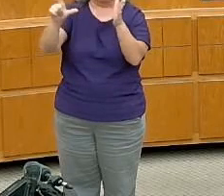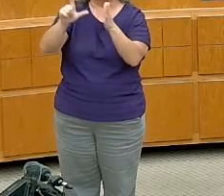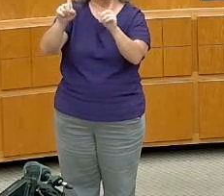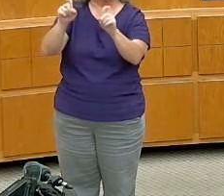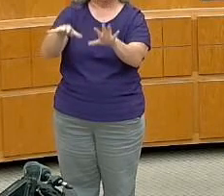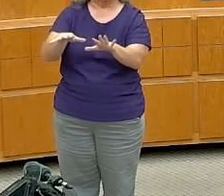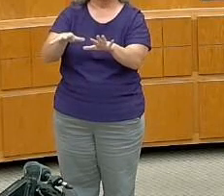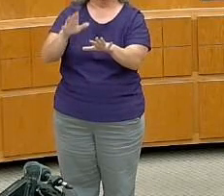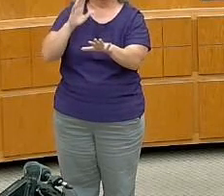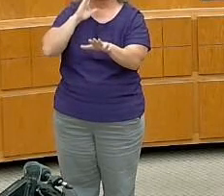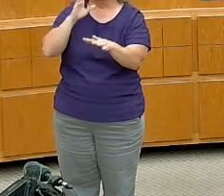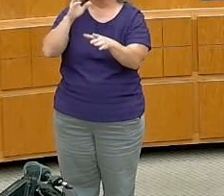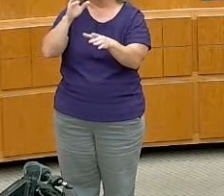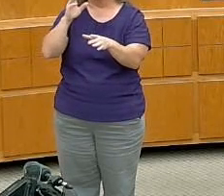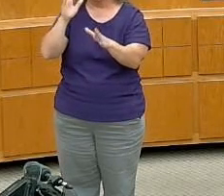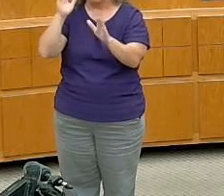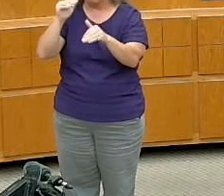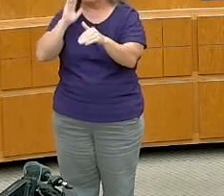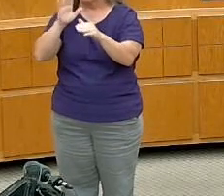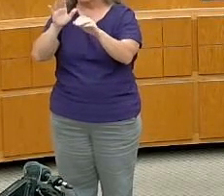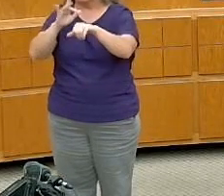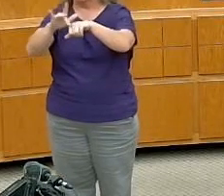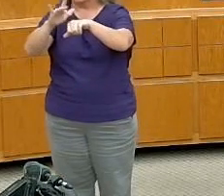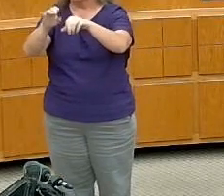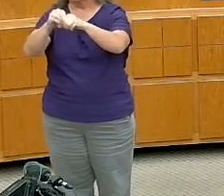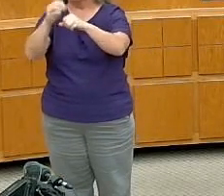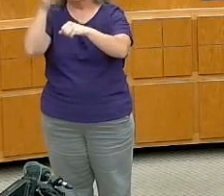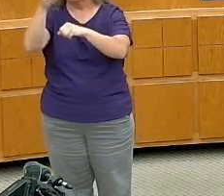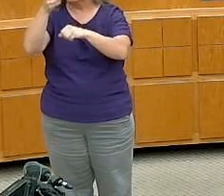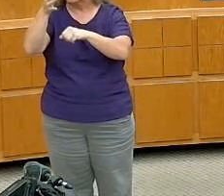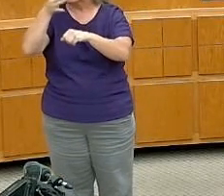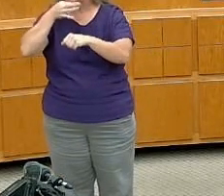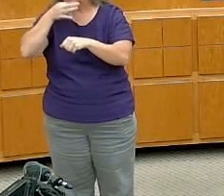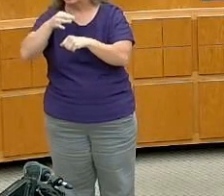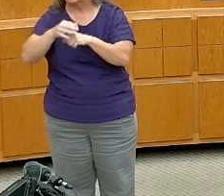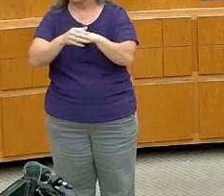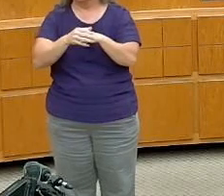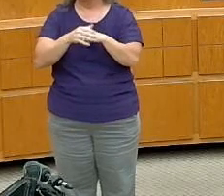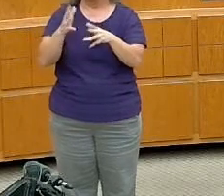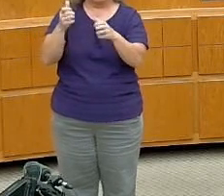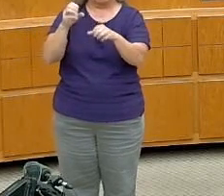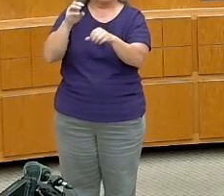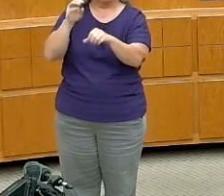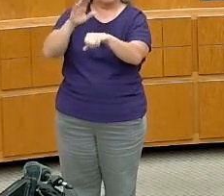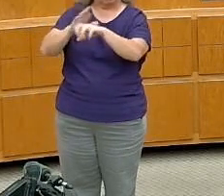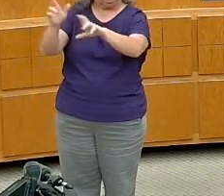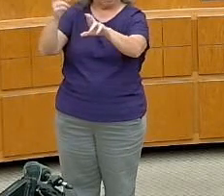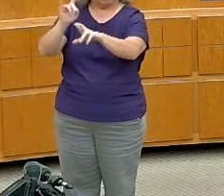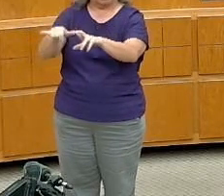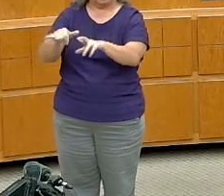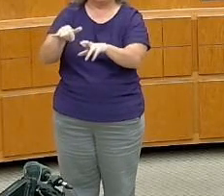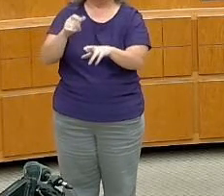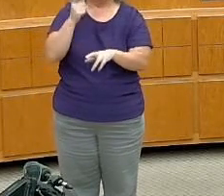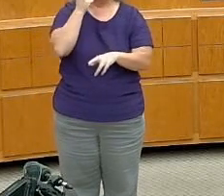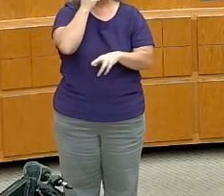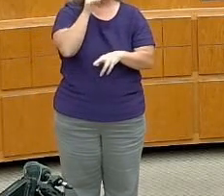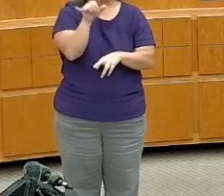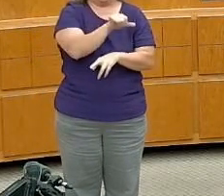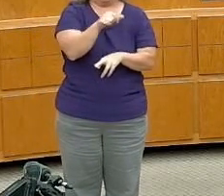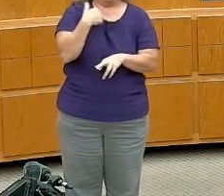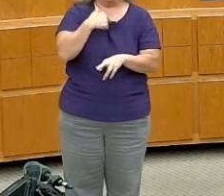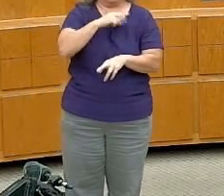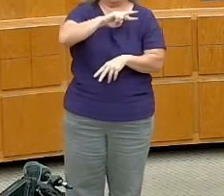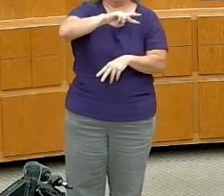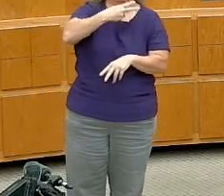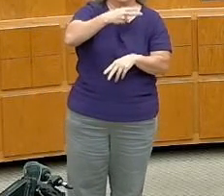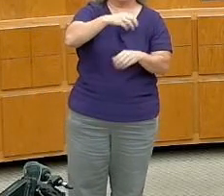near future, and we want to get ourselves in line. Just like we were proactive with drive-through testing, the second in the state, we also seek